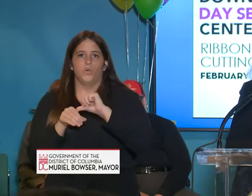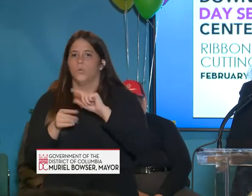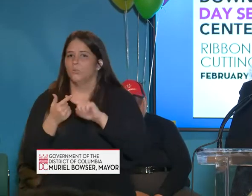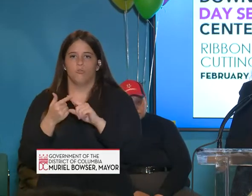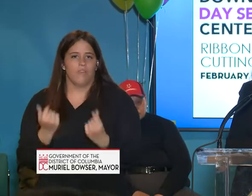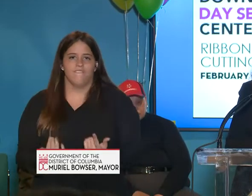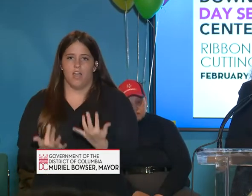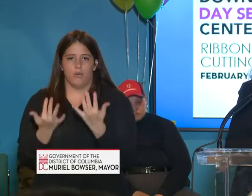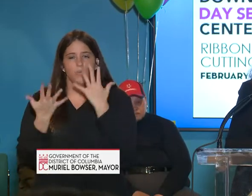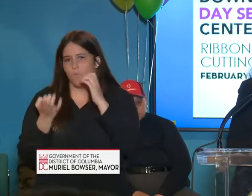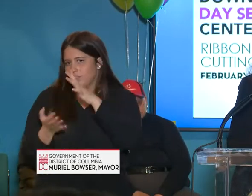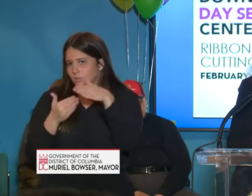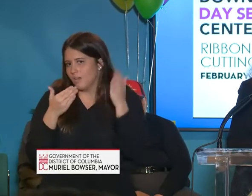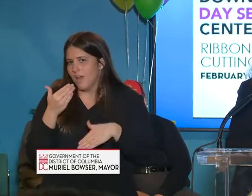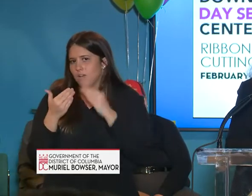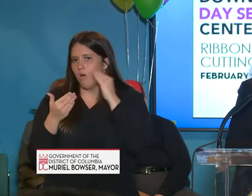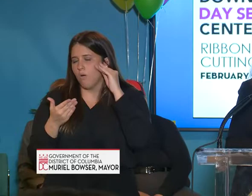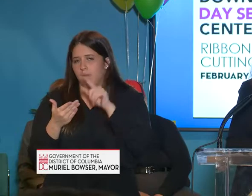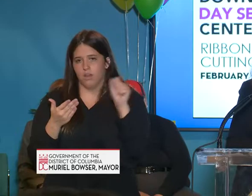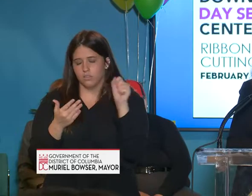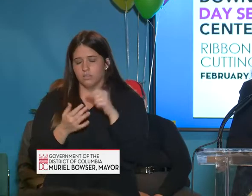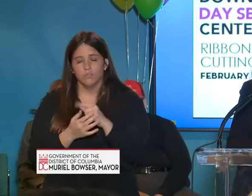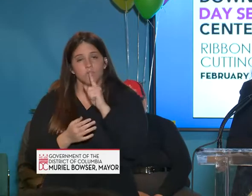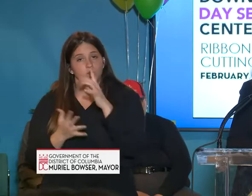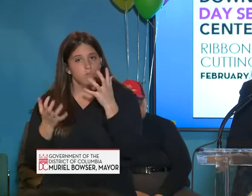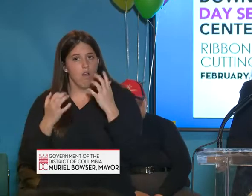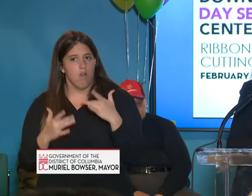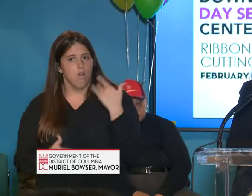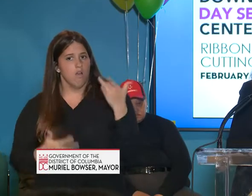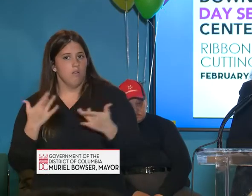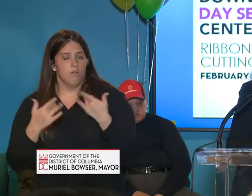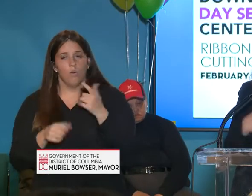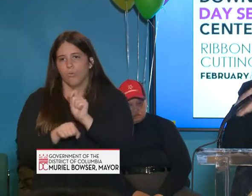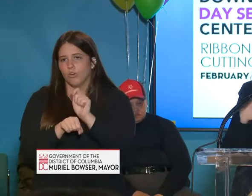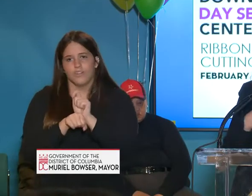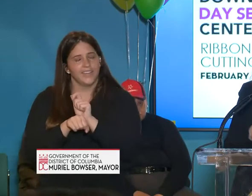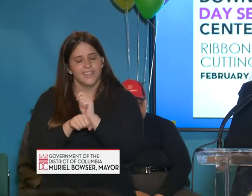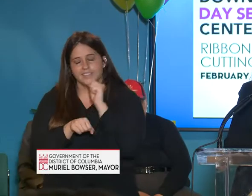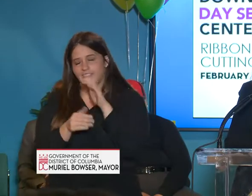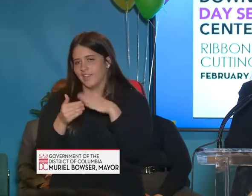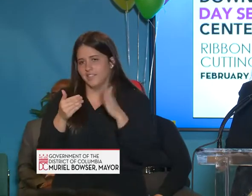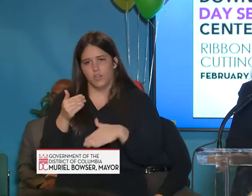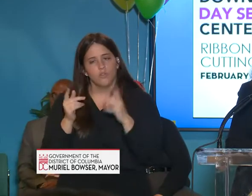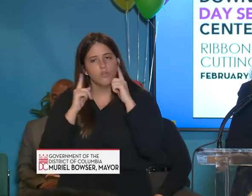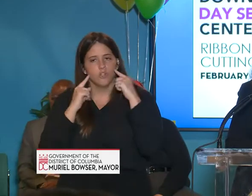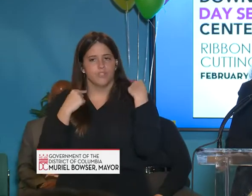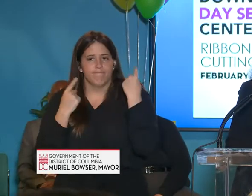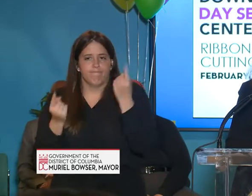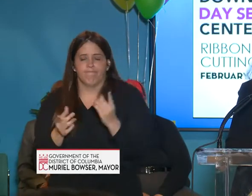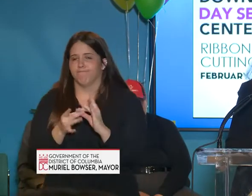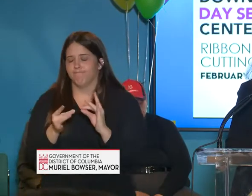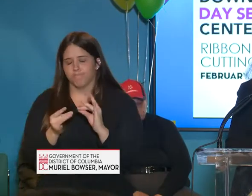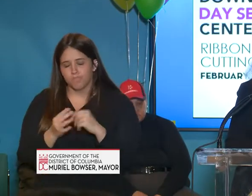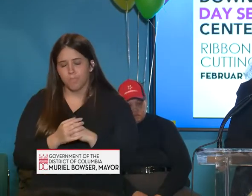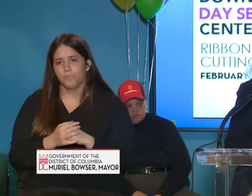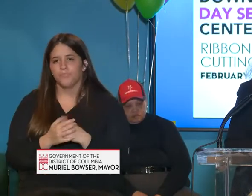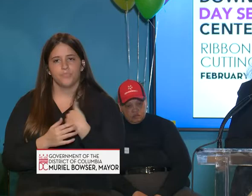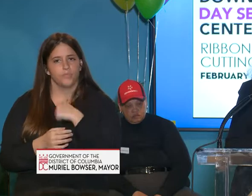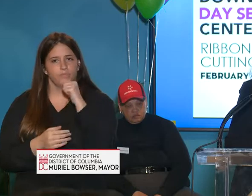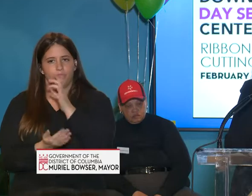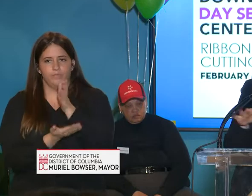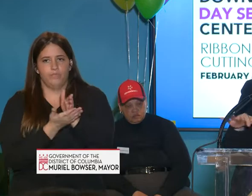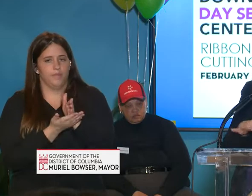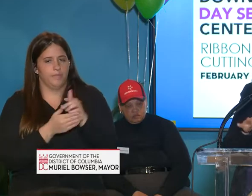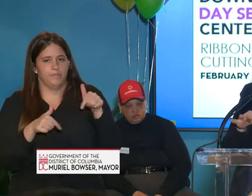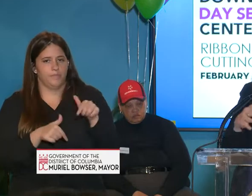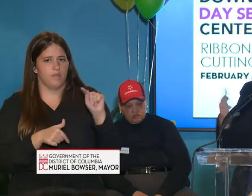want to have a great time. We want to really get excited, but I have to say the work is not done, as you have heard and as you all know. So we will not stop